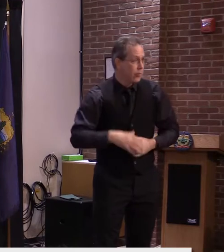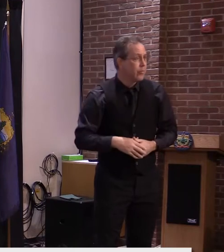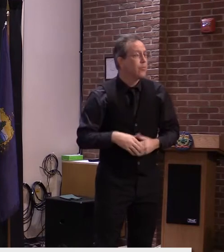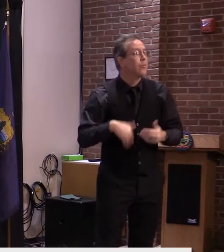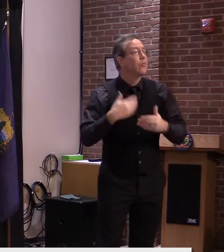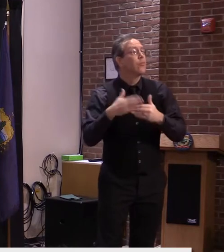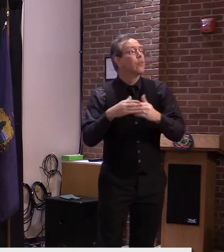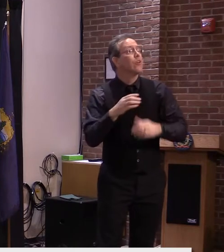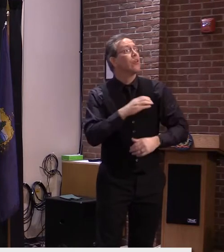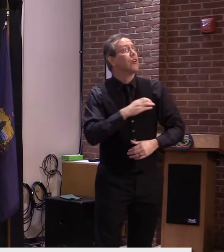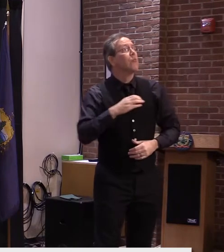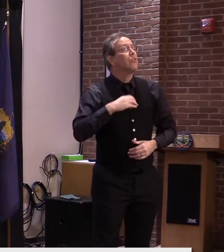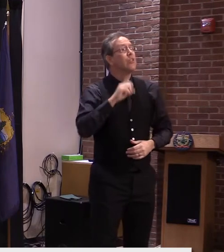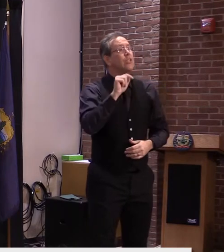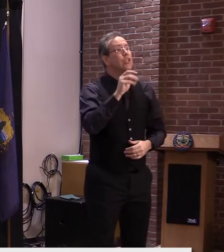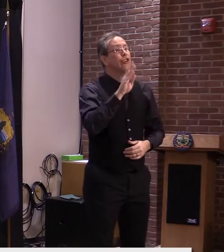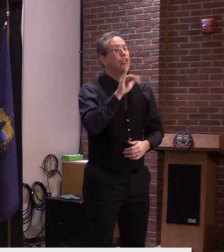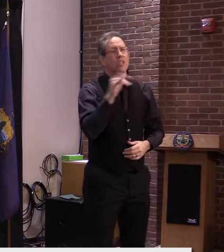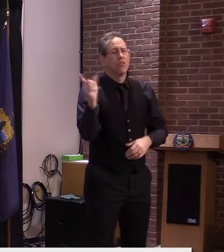Commissioner.